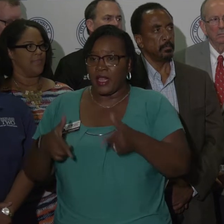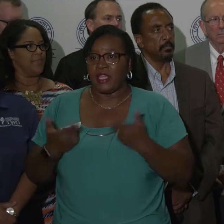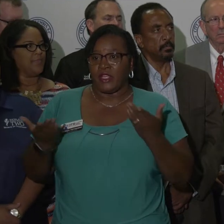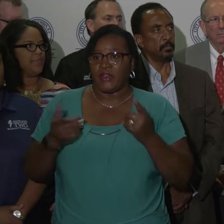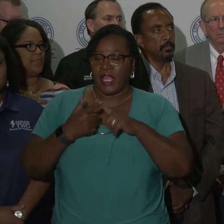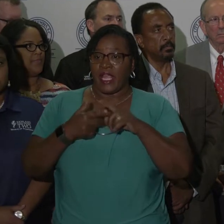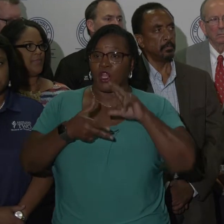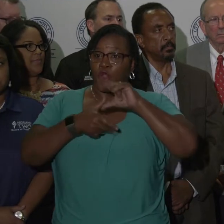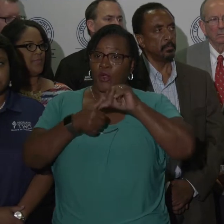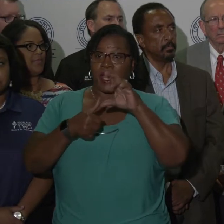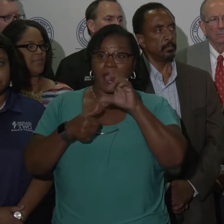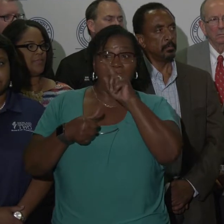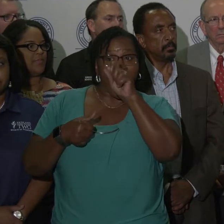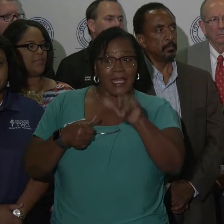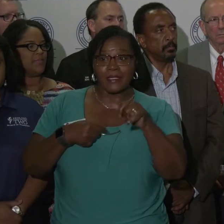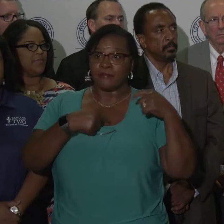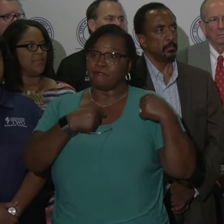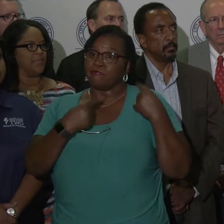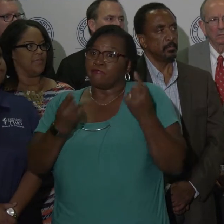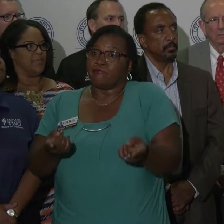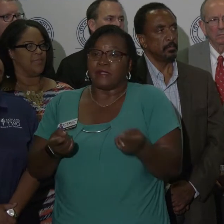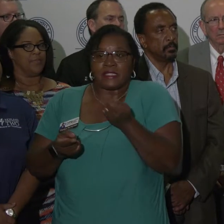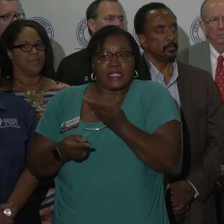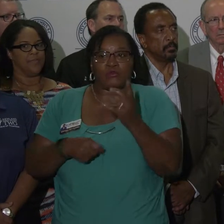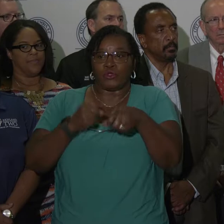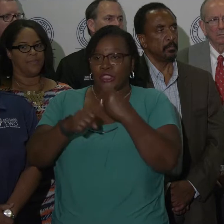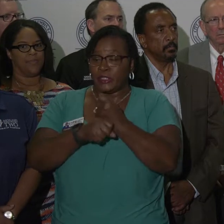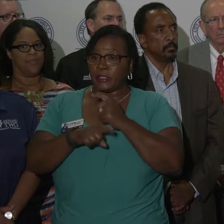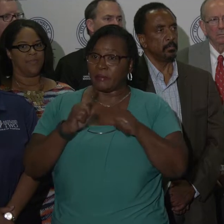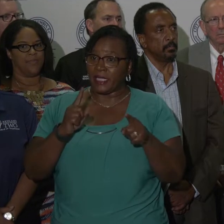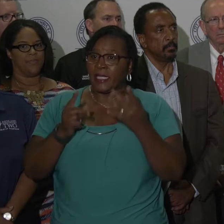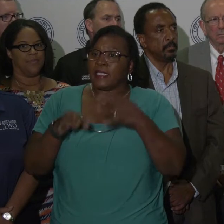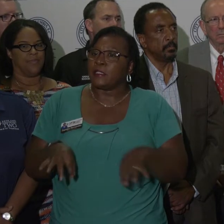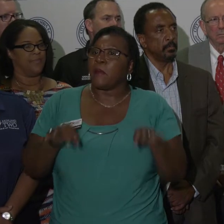in Hurricane Alley over the last several years, but